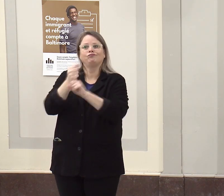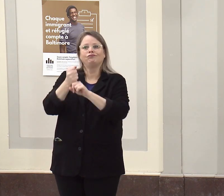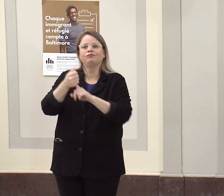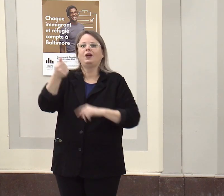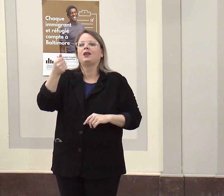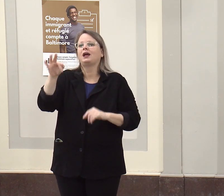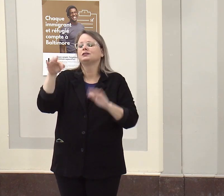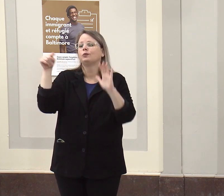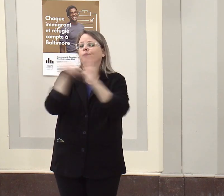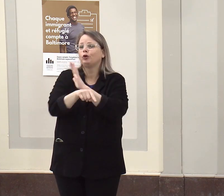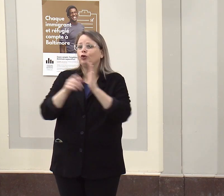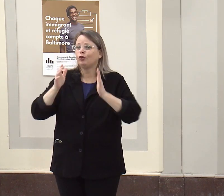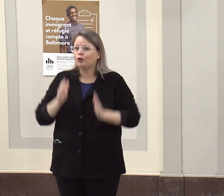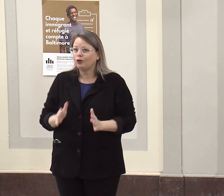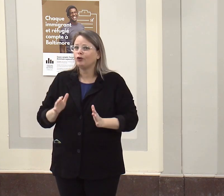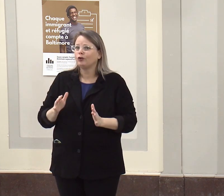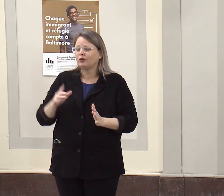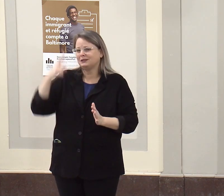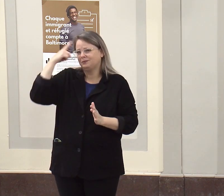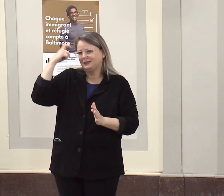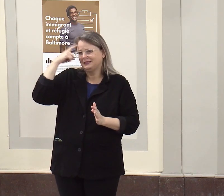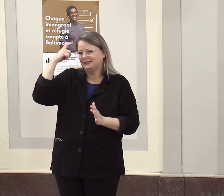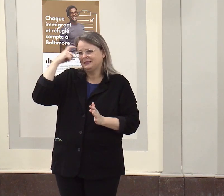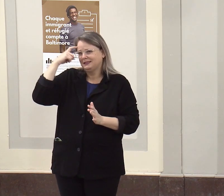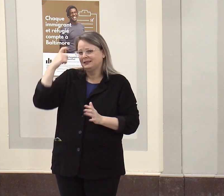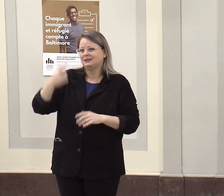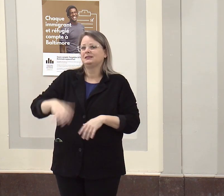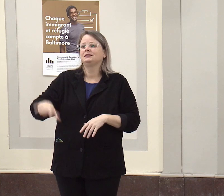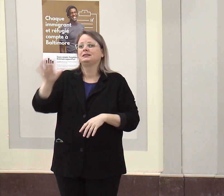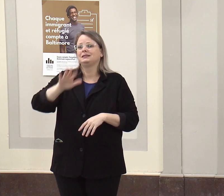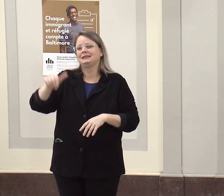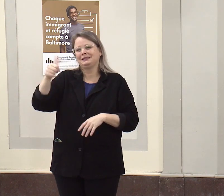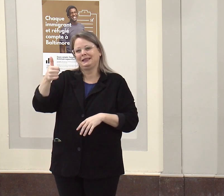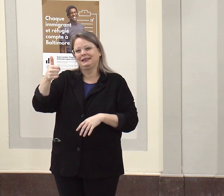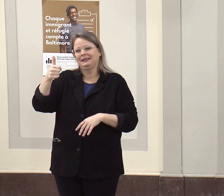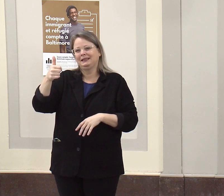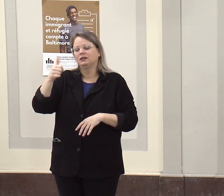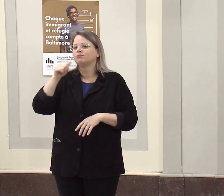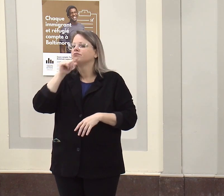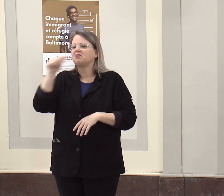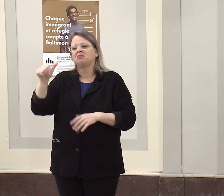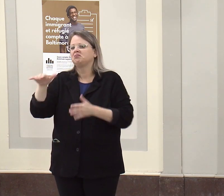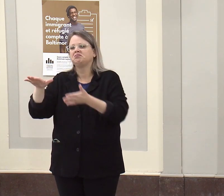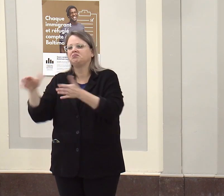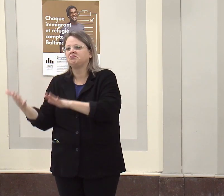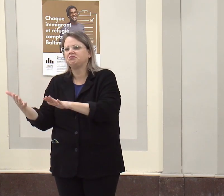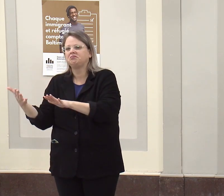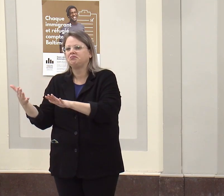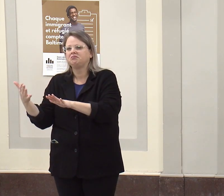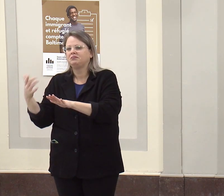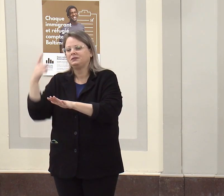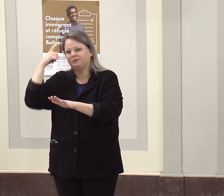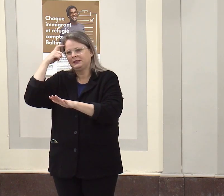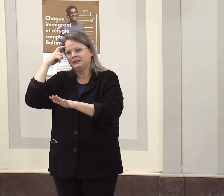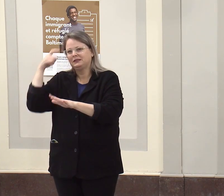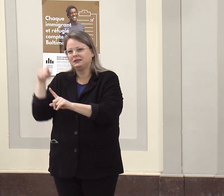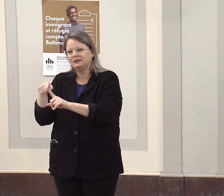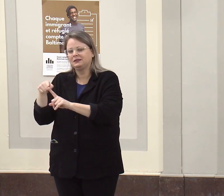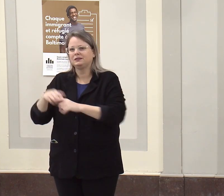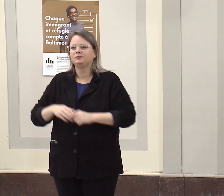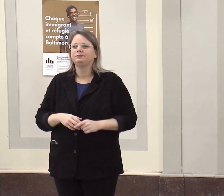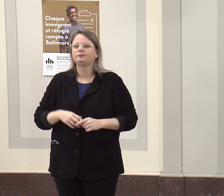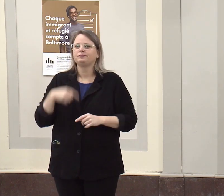and 10 non-fatal shooting suspects. And with these arrests, our homicide cumulative clearance rate is now at